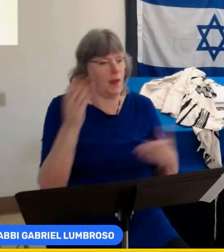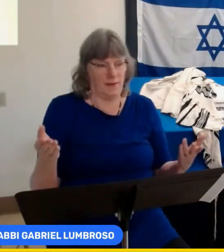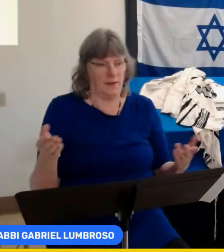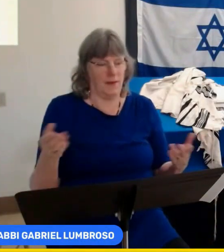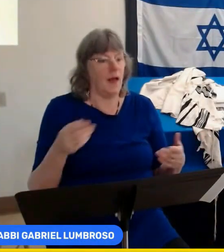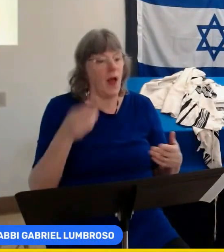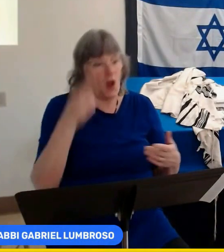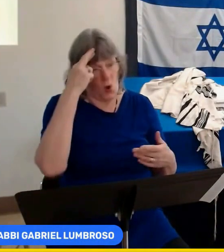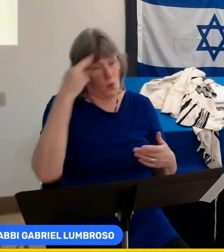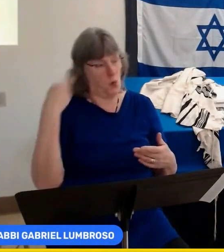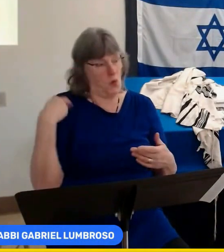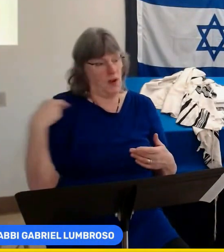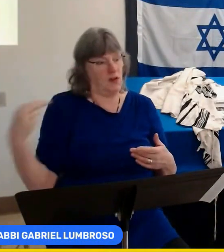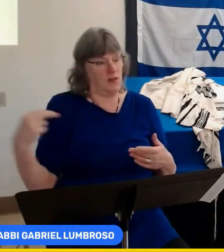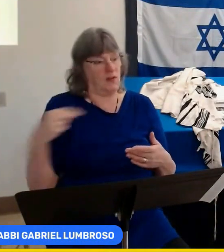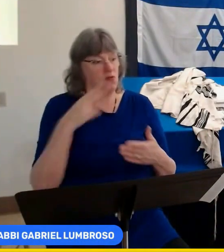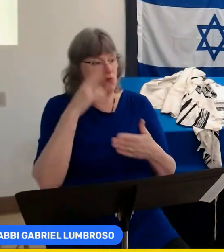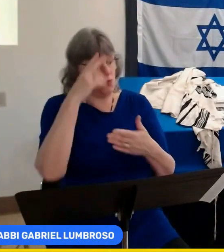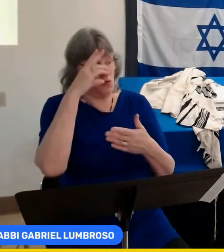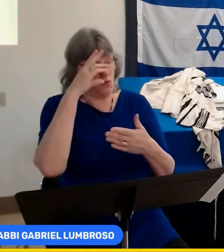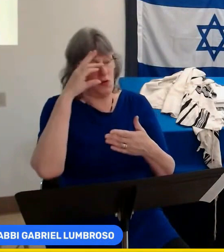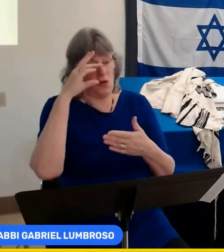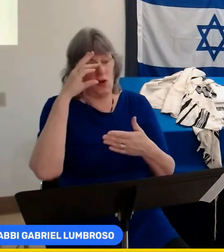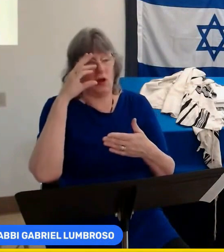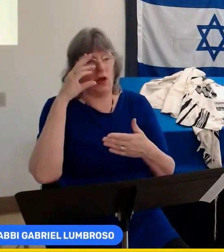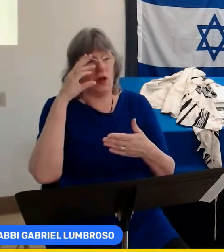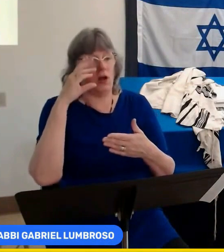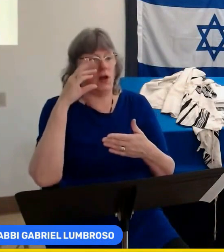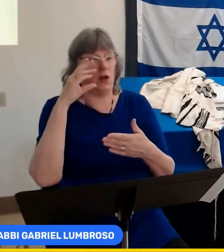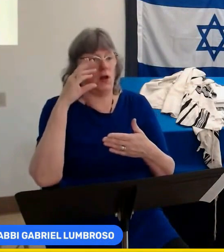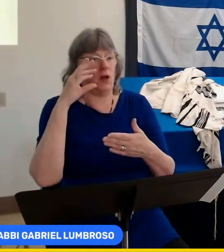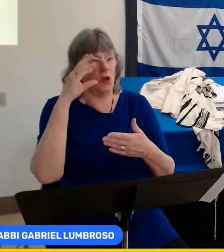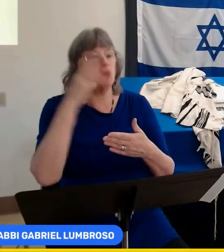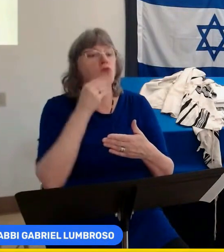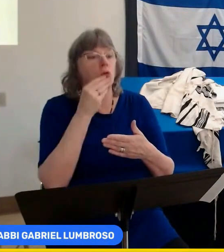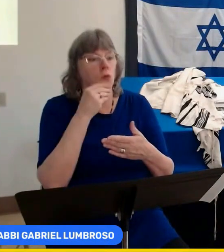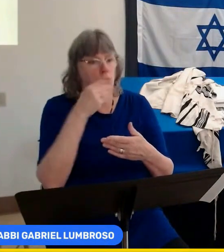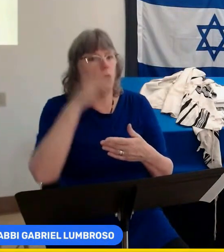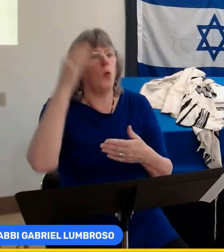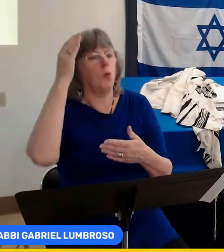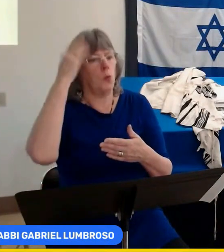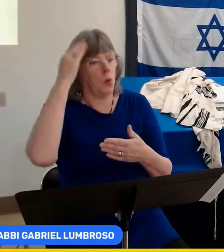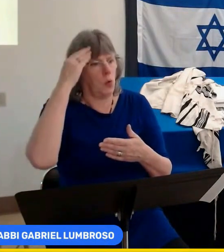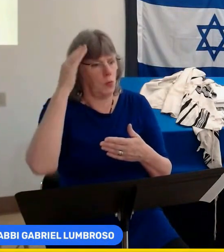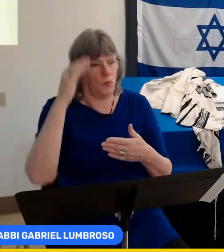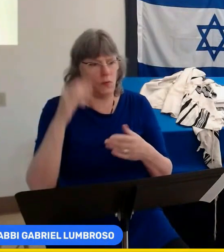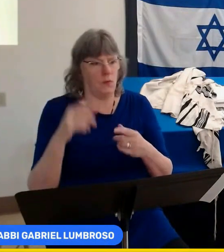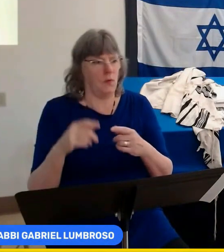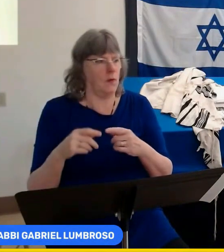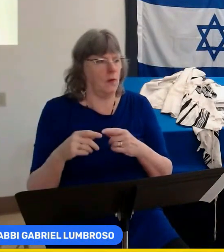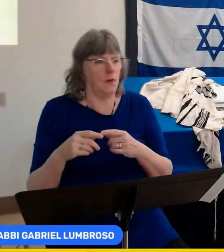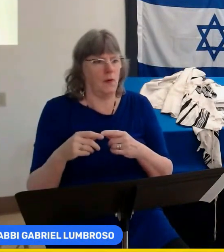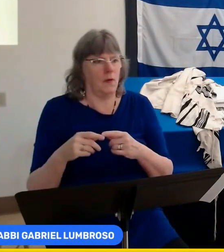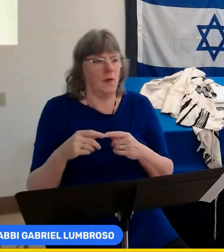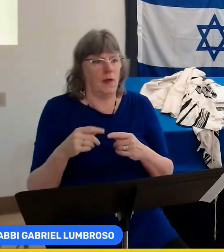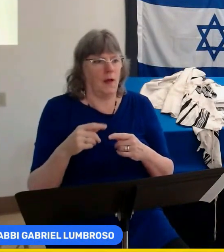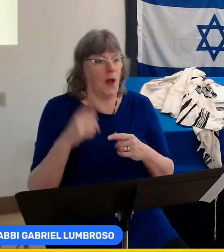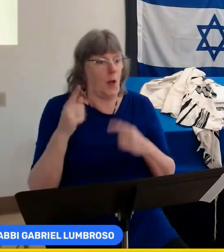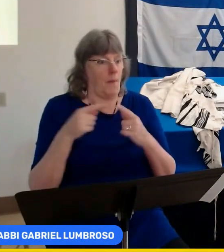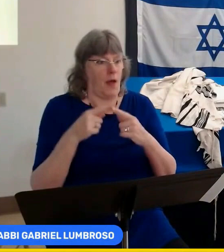one at that, who is very knowledgeable of Leviticus and everything that people say is too boring to read.